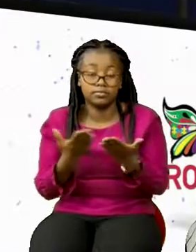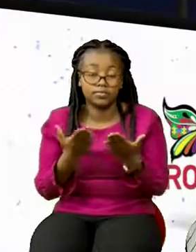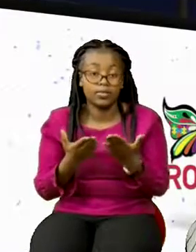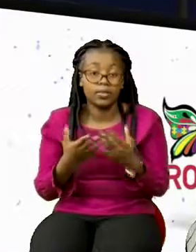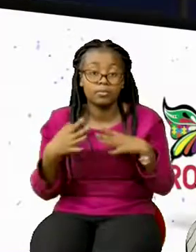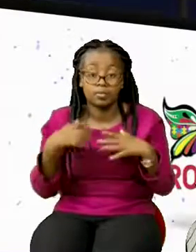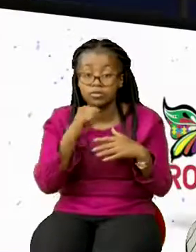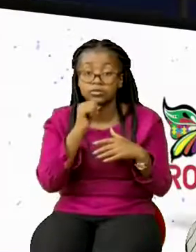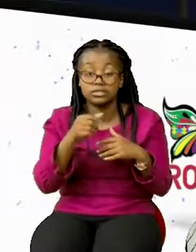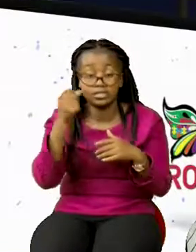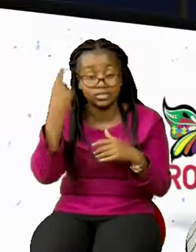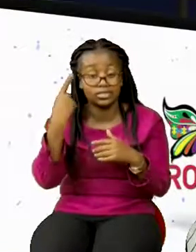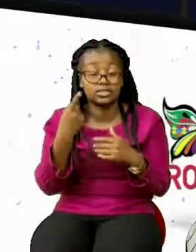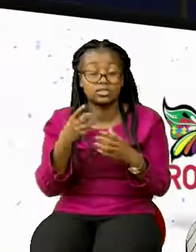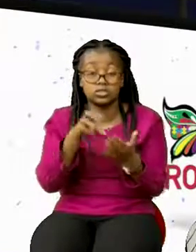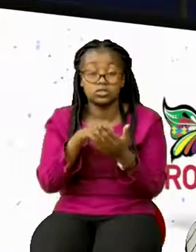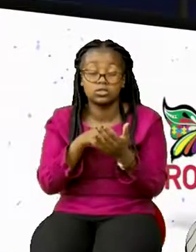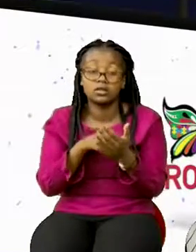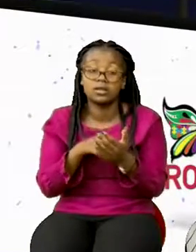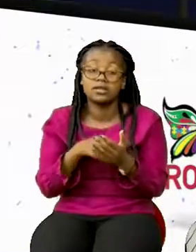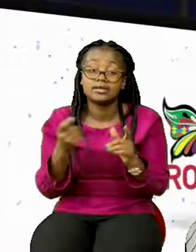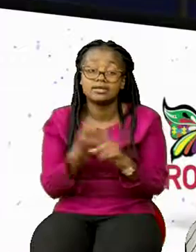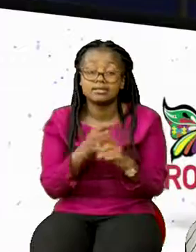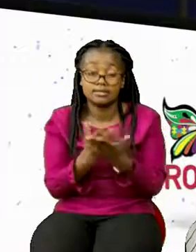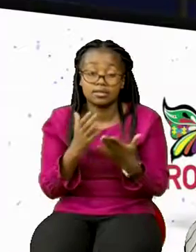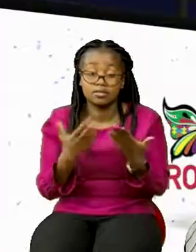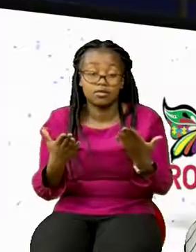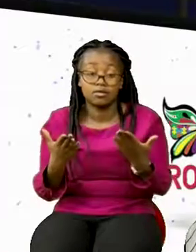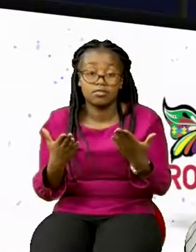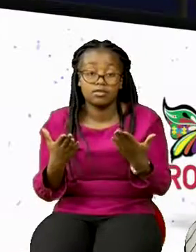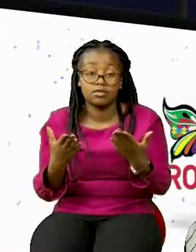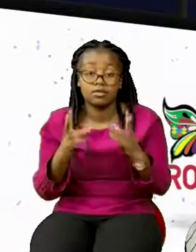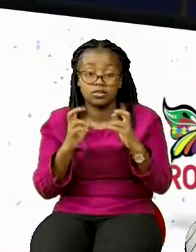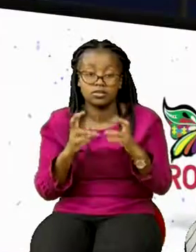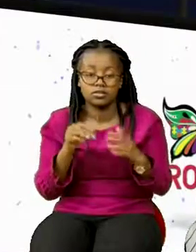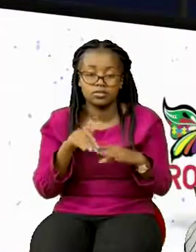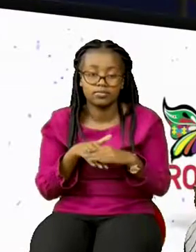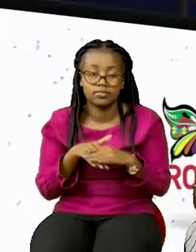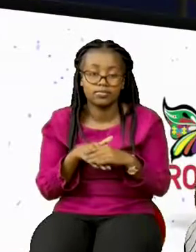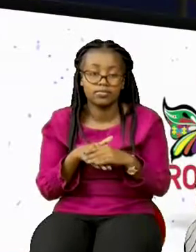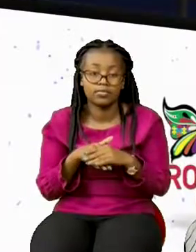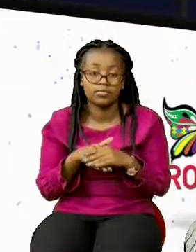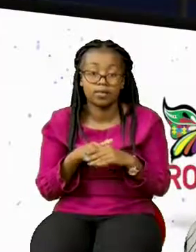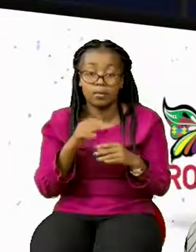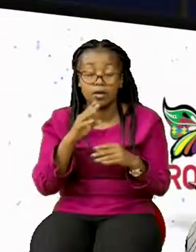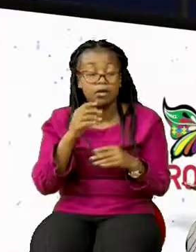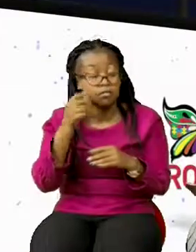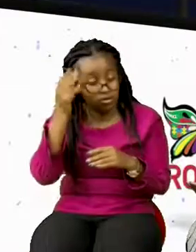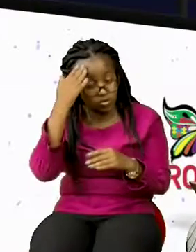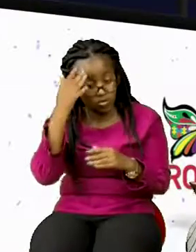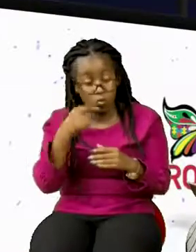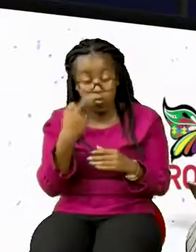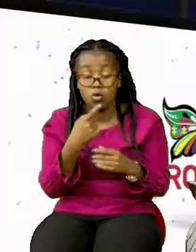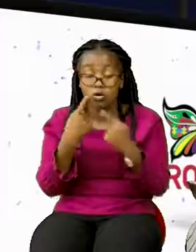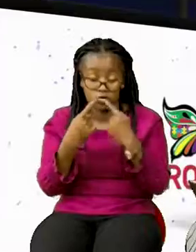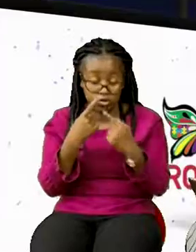who do not understand the condition, treating some of the issues that are on the spectrum. So be informed with who it is